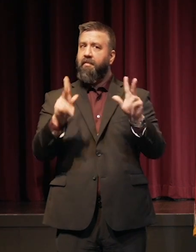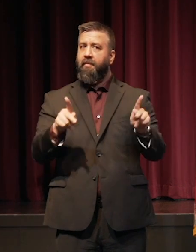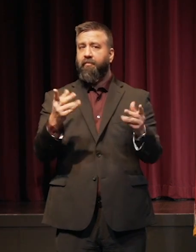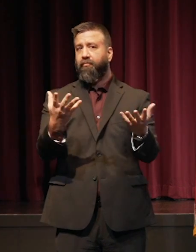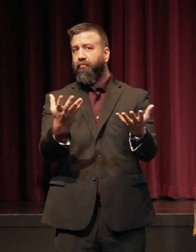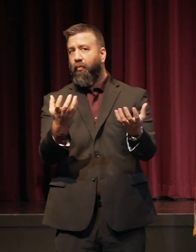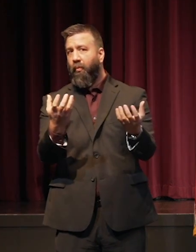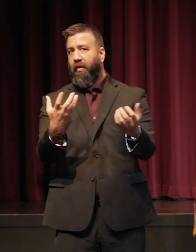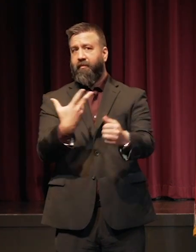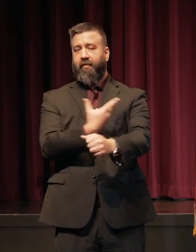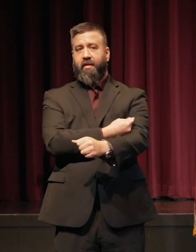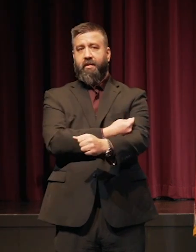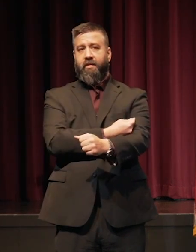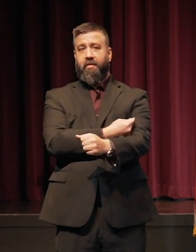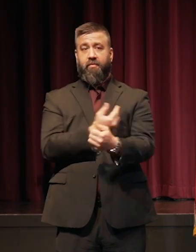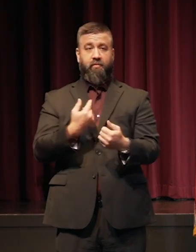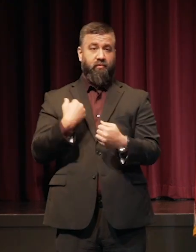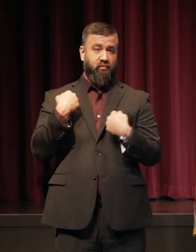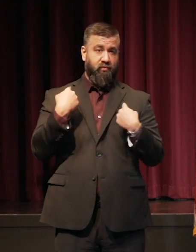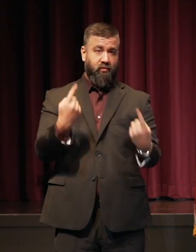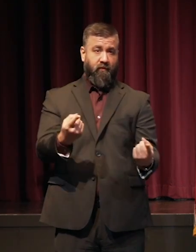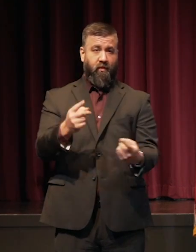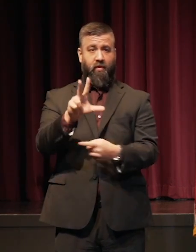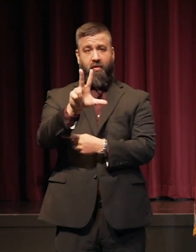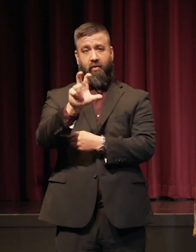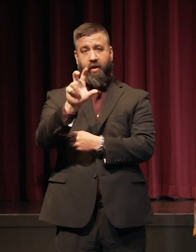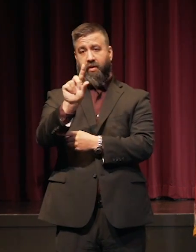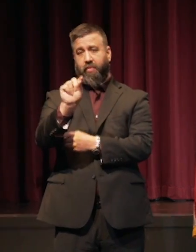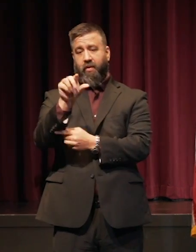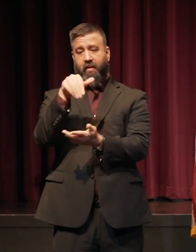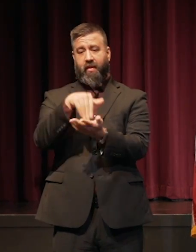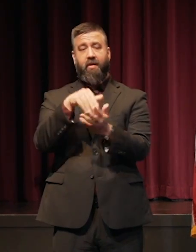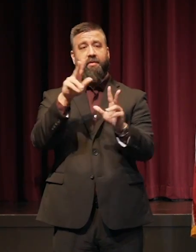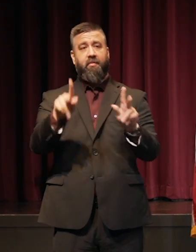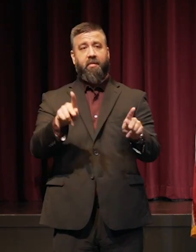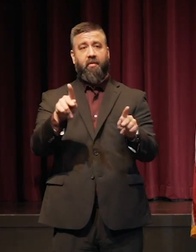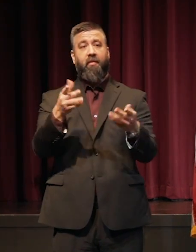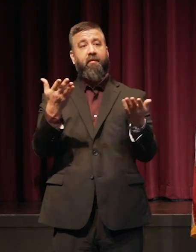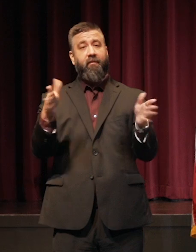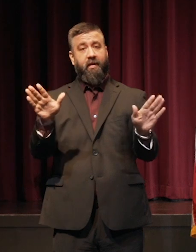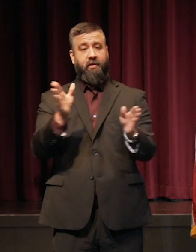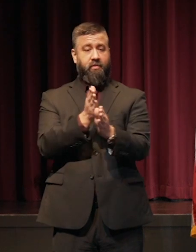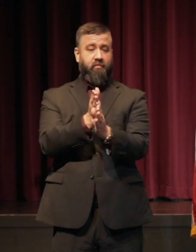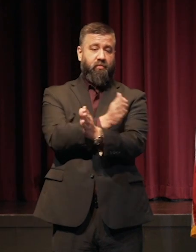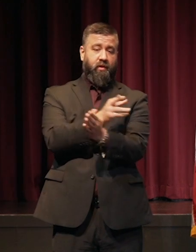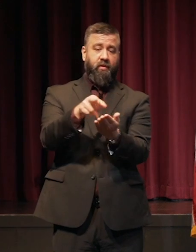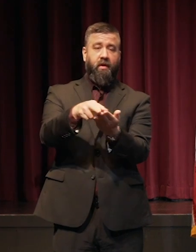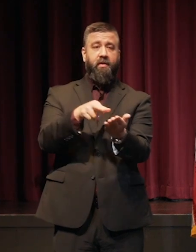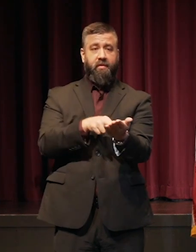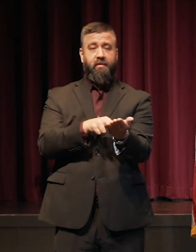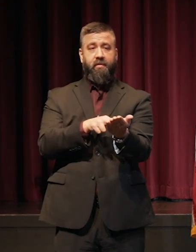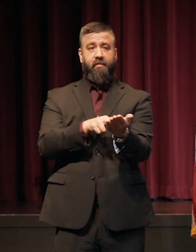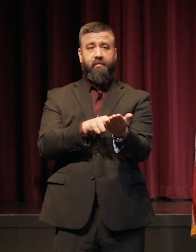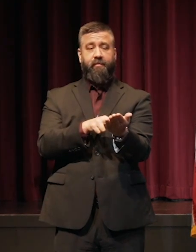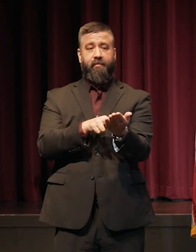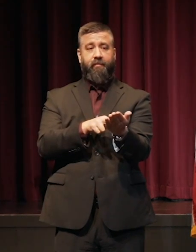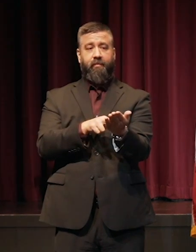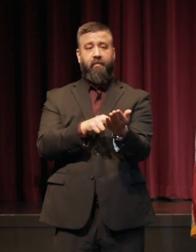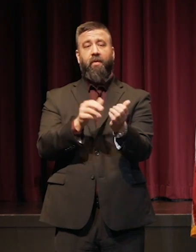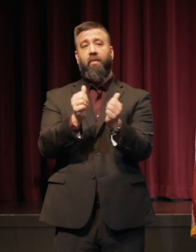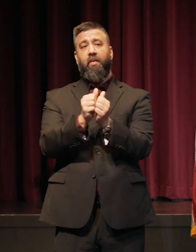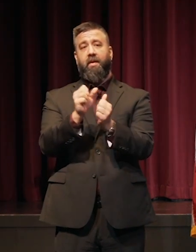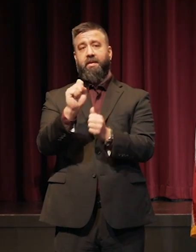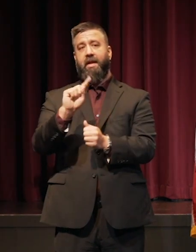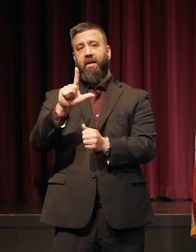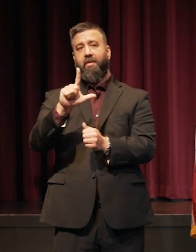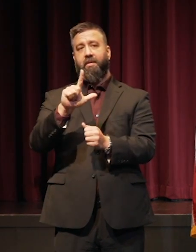vaccine. We have 320,000 people in St. Louis County who've already pre-registered to get vaccinated with our St. Louis